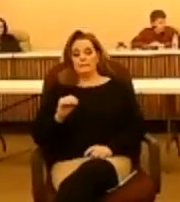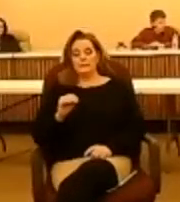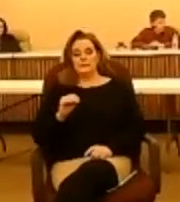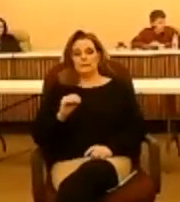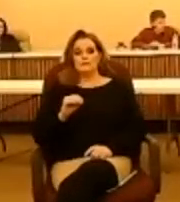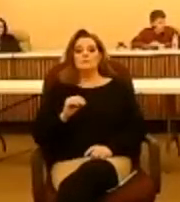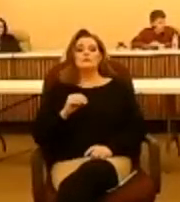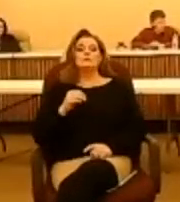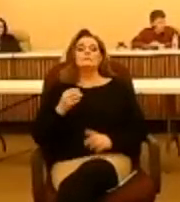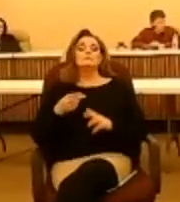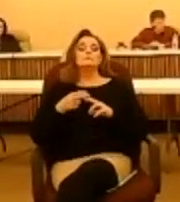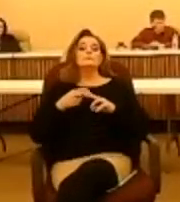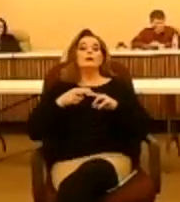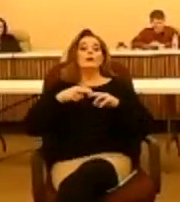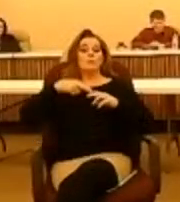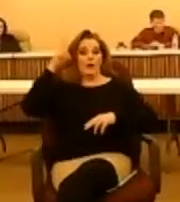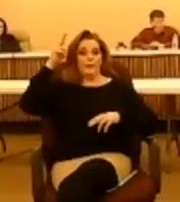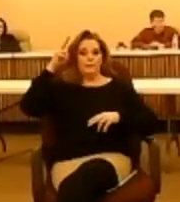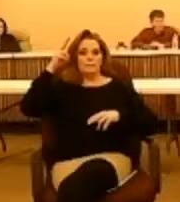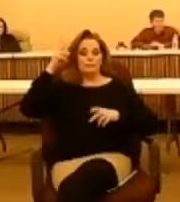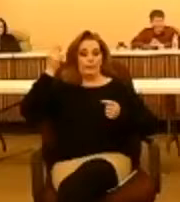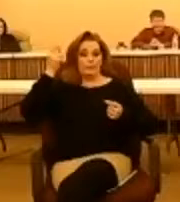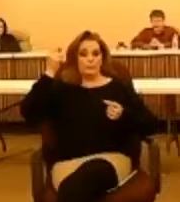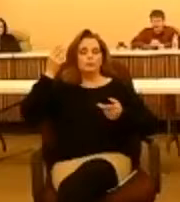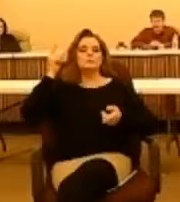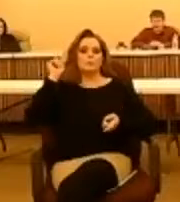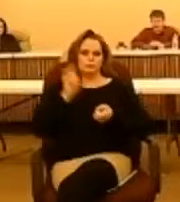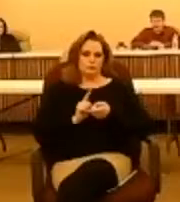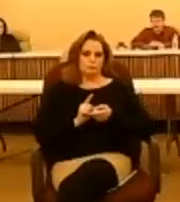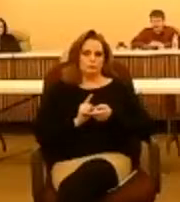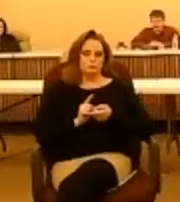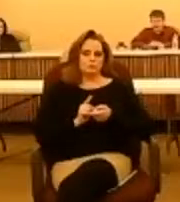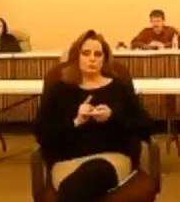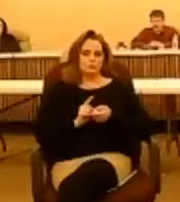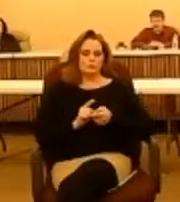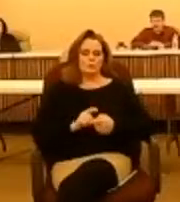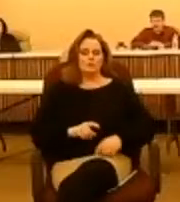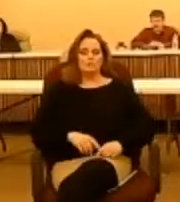building. And we asked them to provide a couple